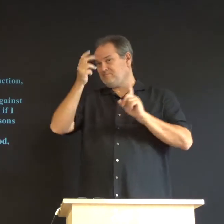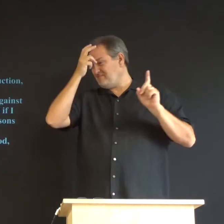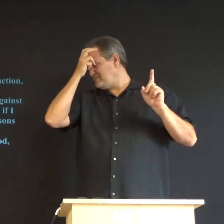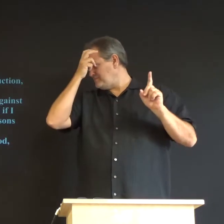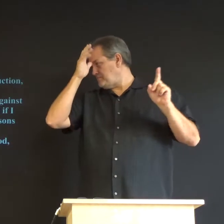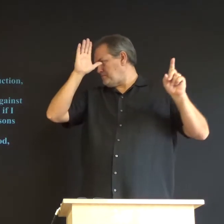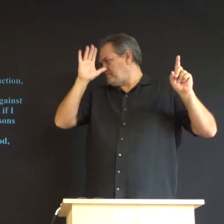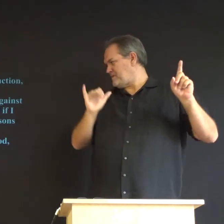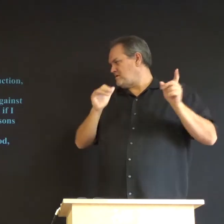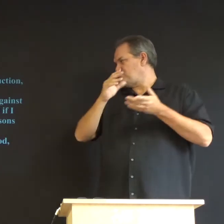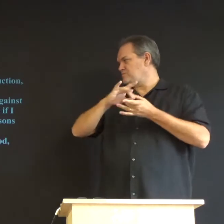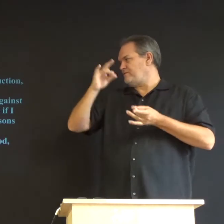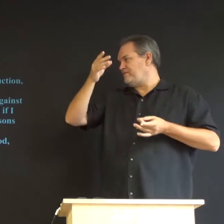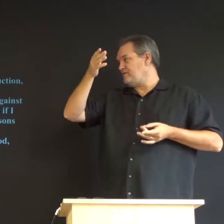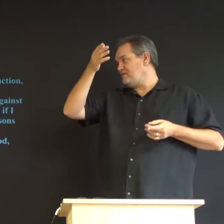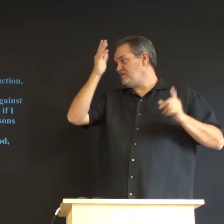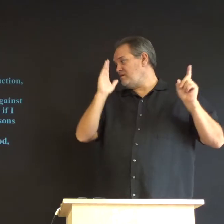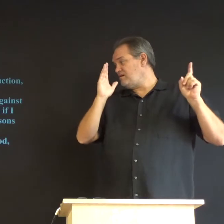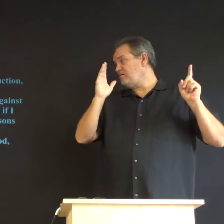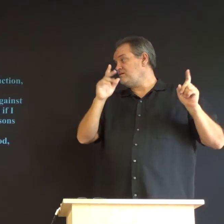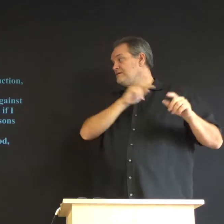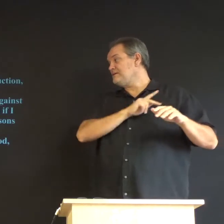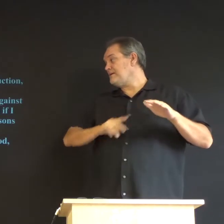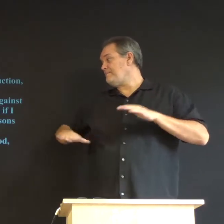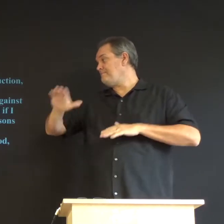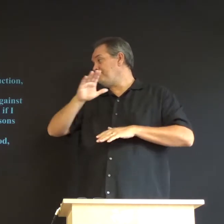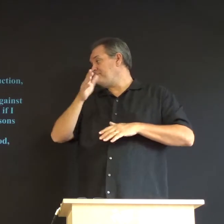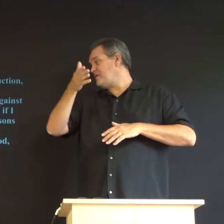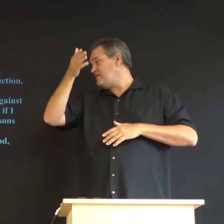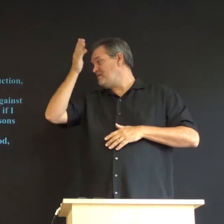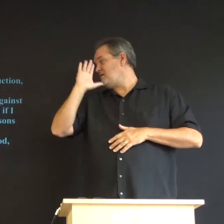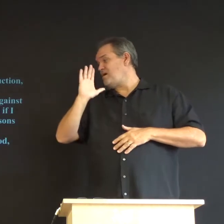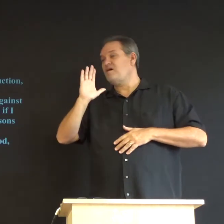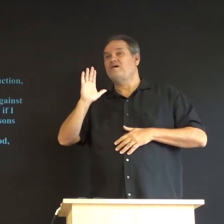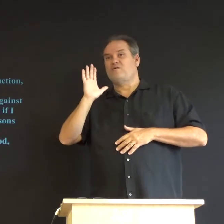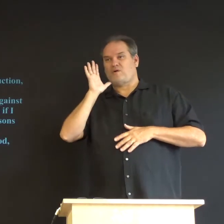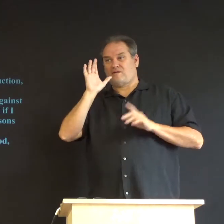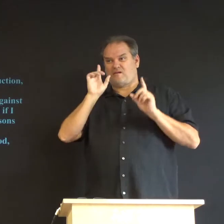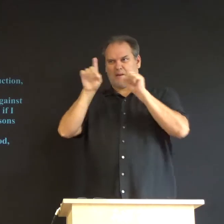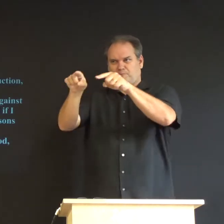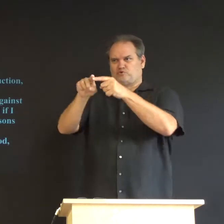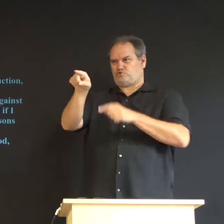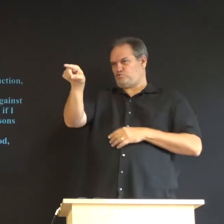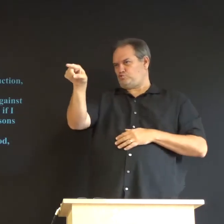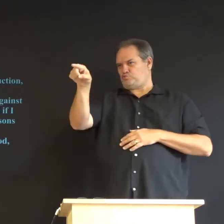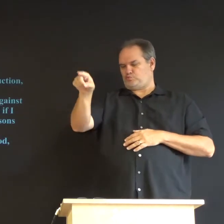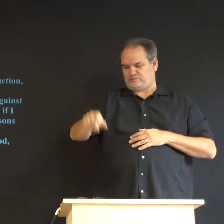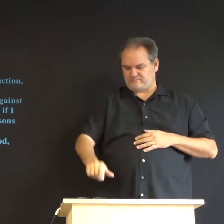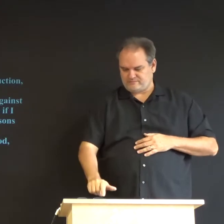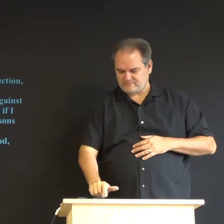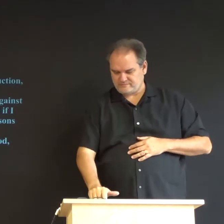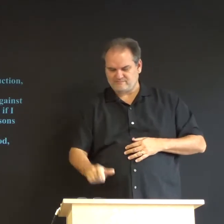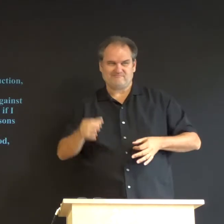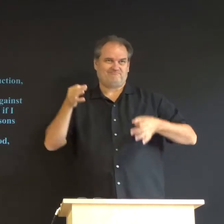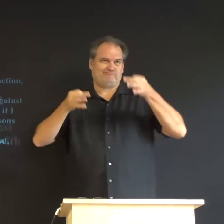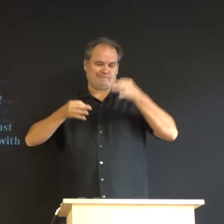If I drive out demons by the Spirit of God, then the kingdom of God has come among you.